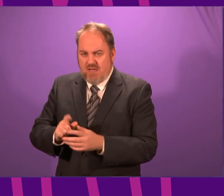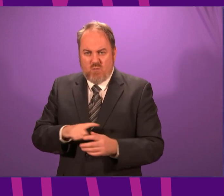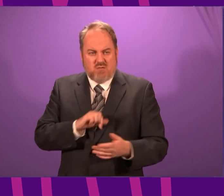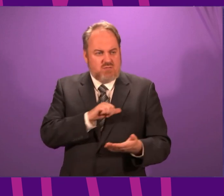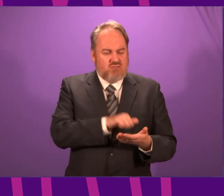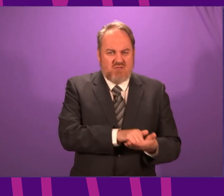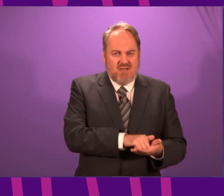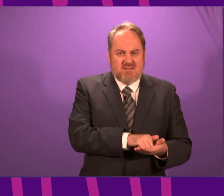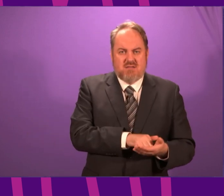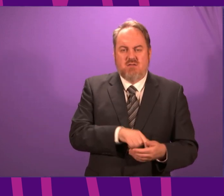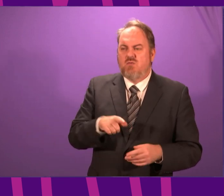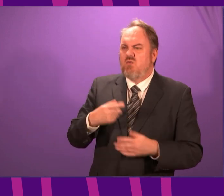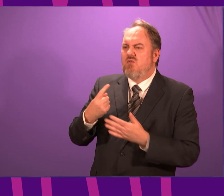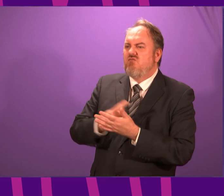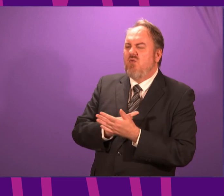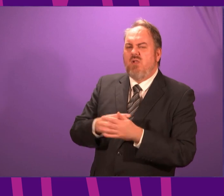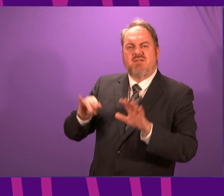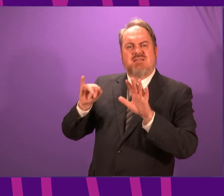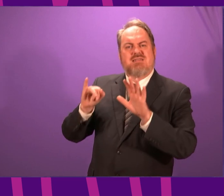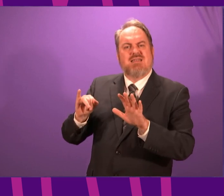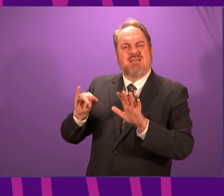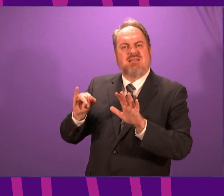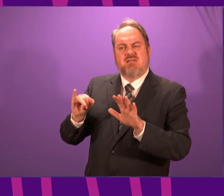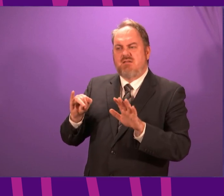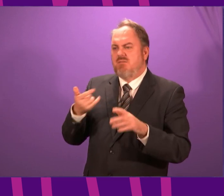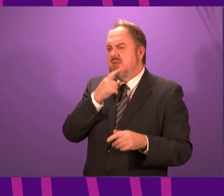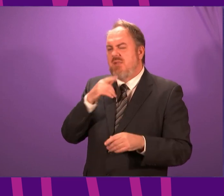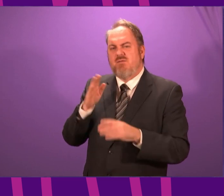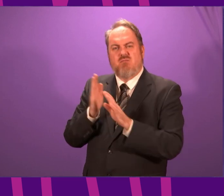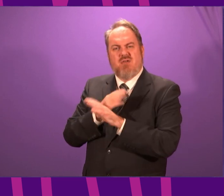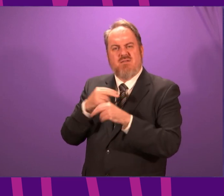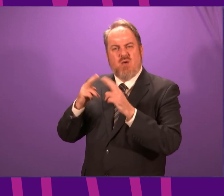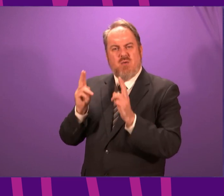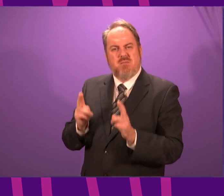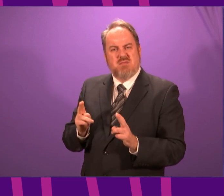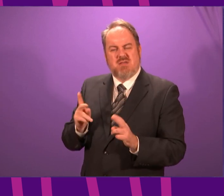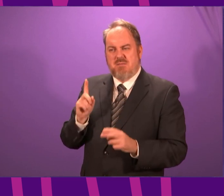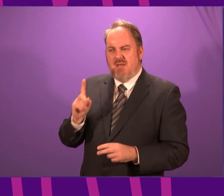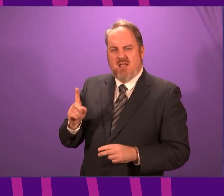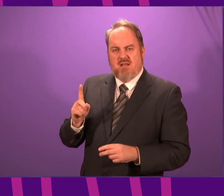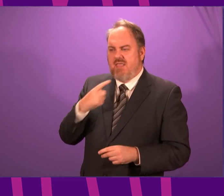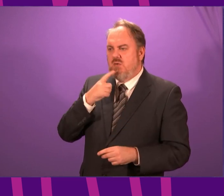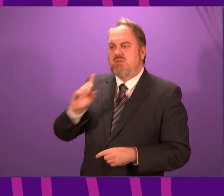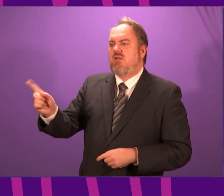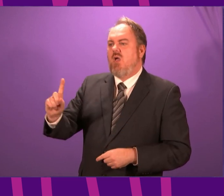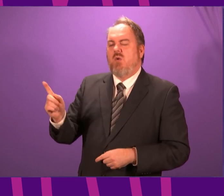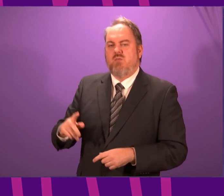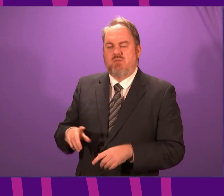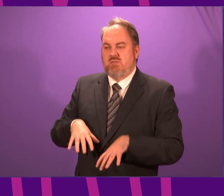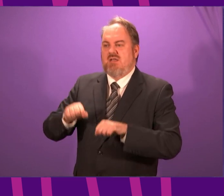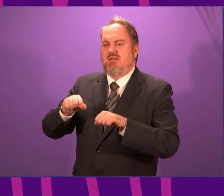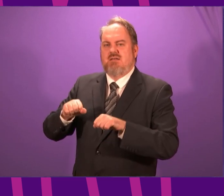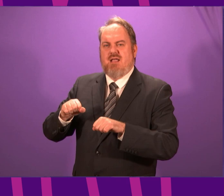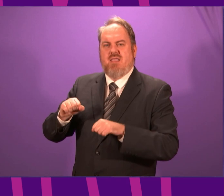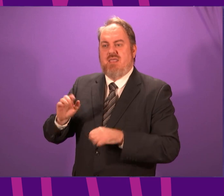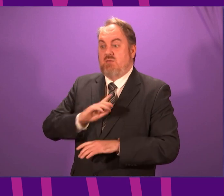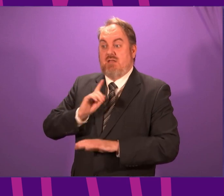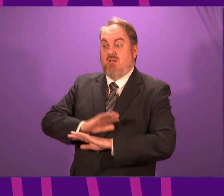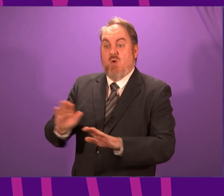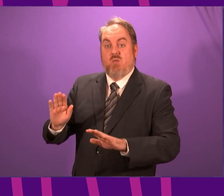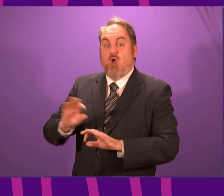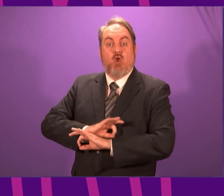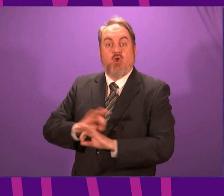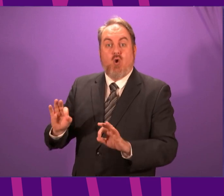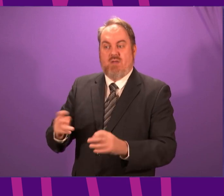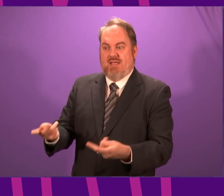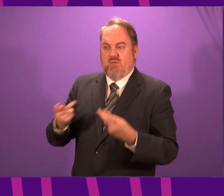work. The rule of six was brought in for private homes, but it was hardly given any time to be judged when it was then ruled out. But there's been no explanation of the